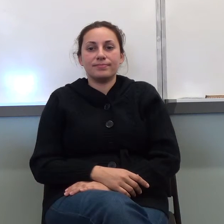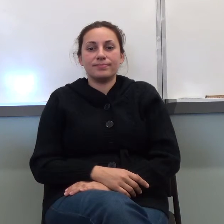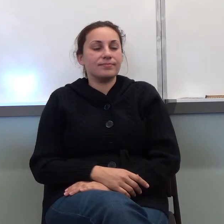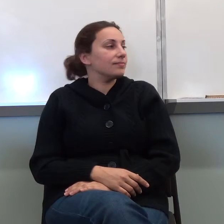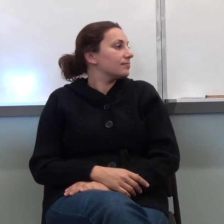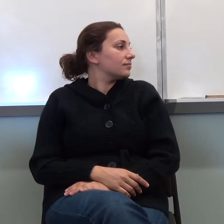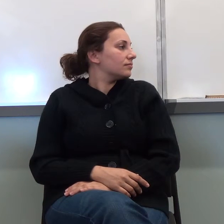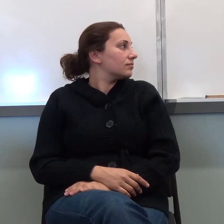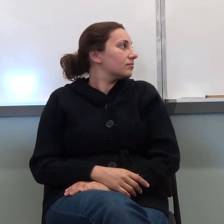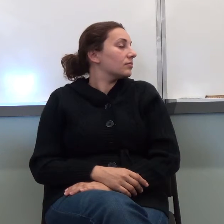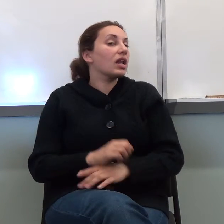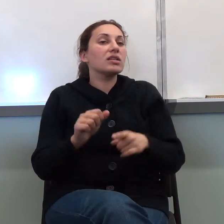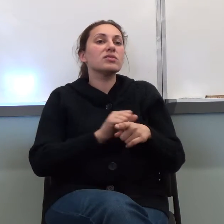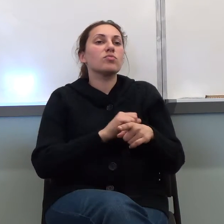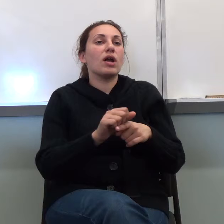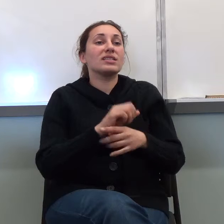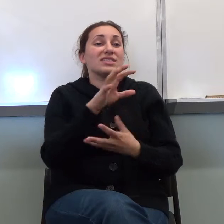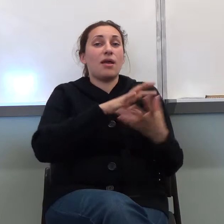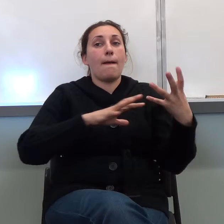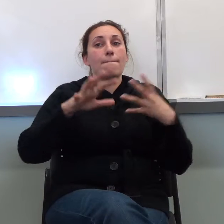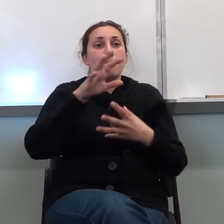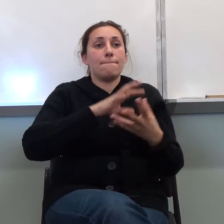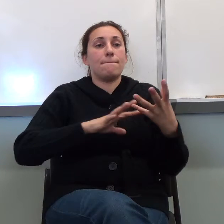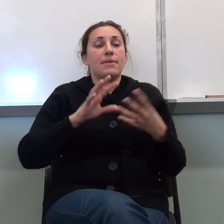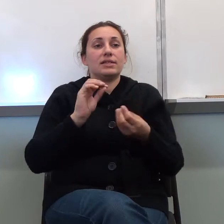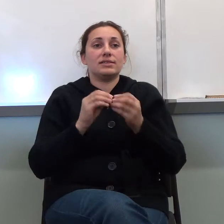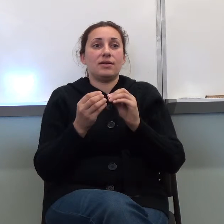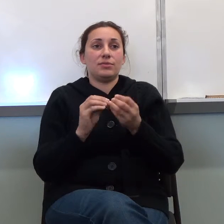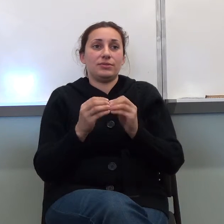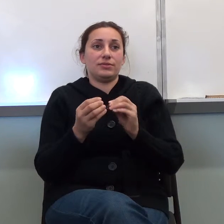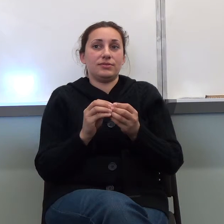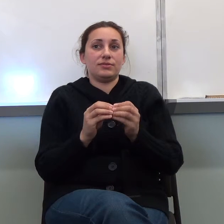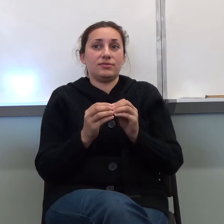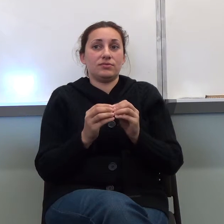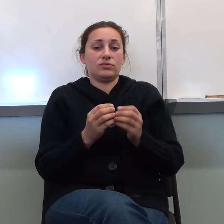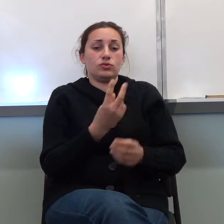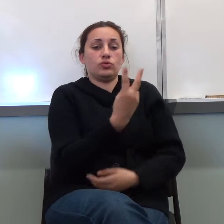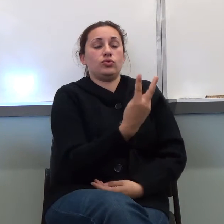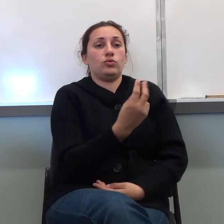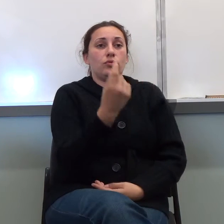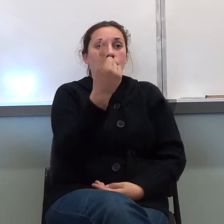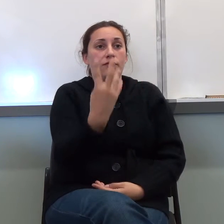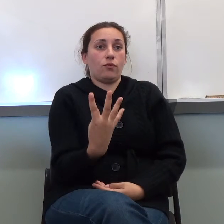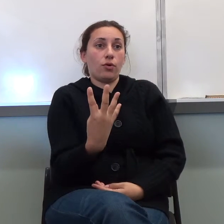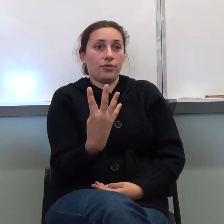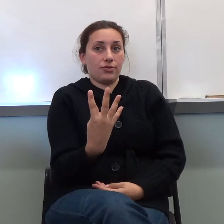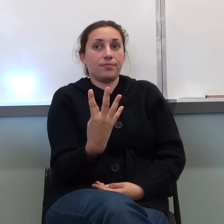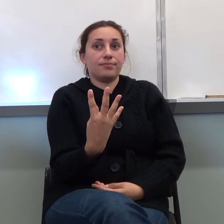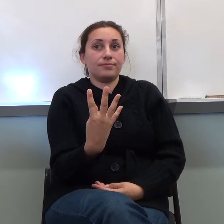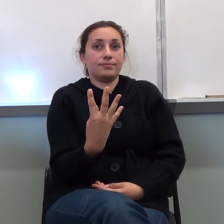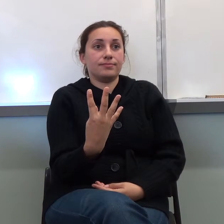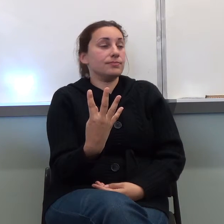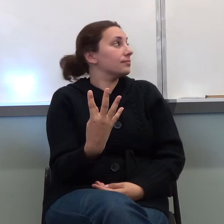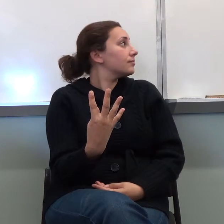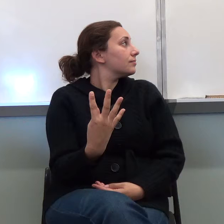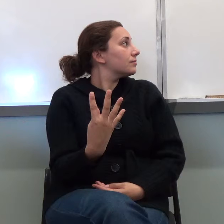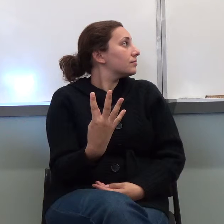Let's do some mixed number stuff. Suppose we had 2 1/4, and we want to convert that into a